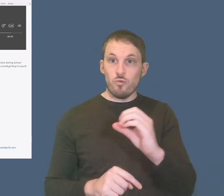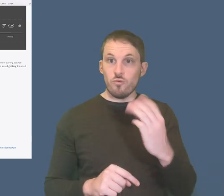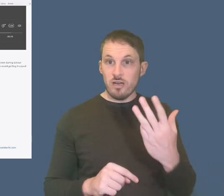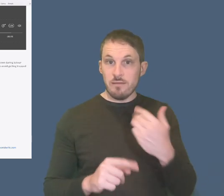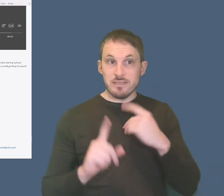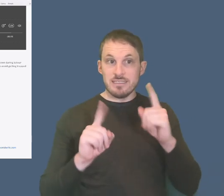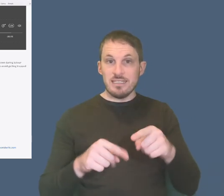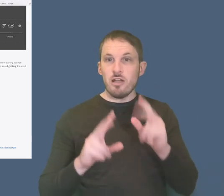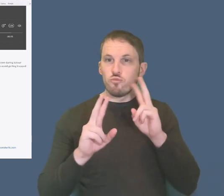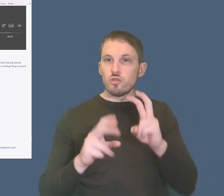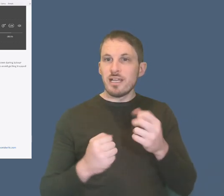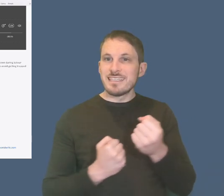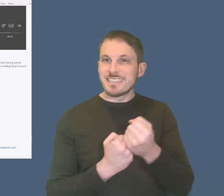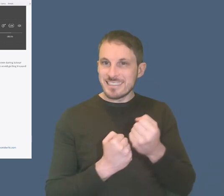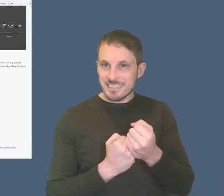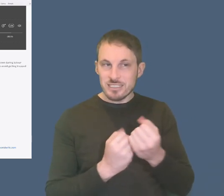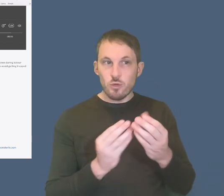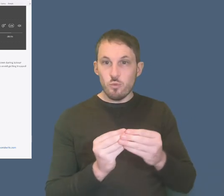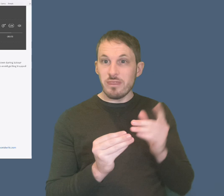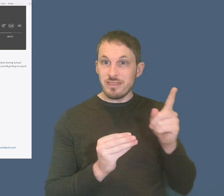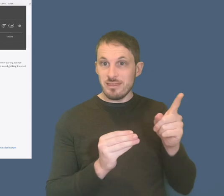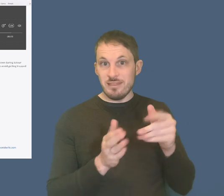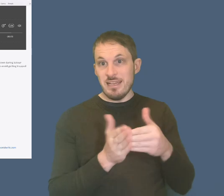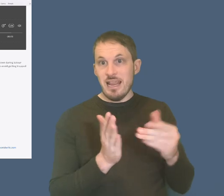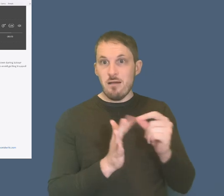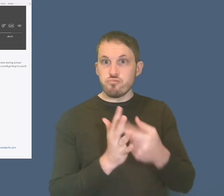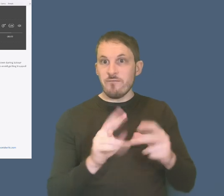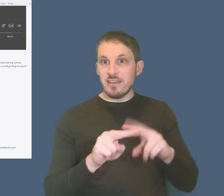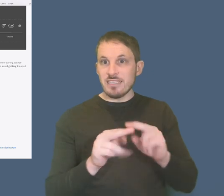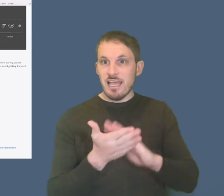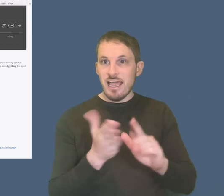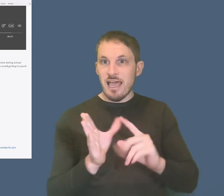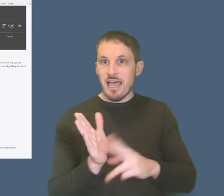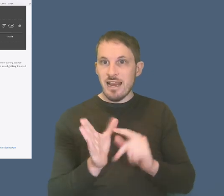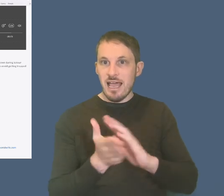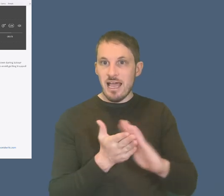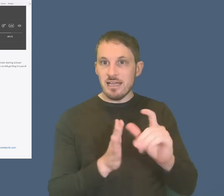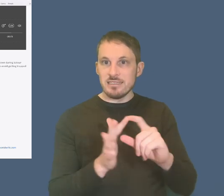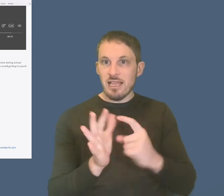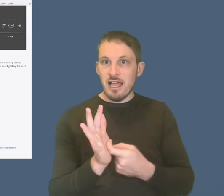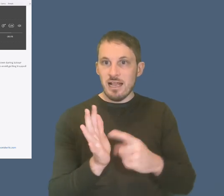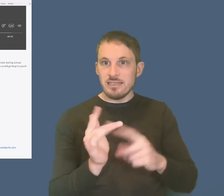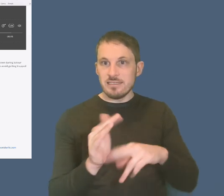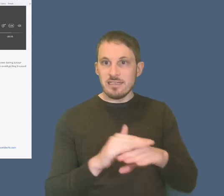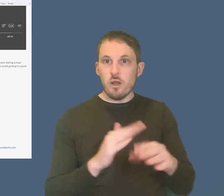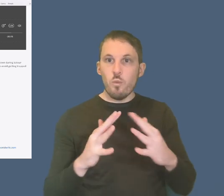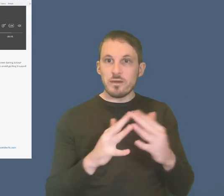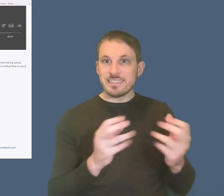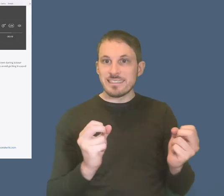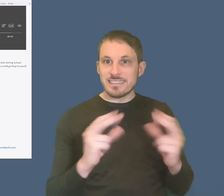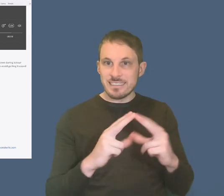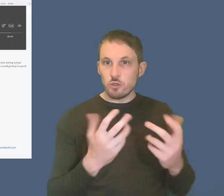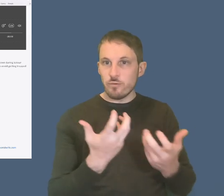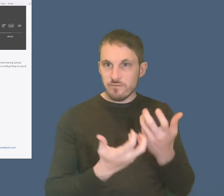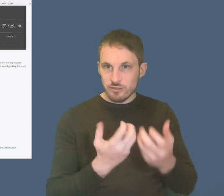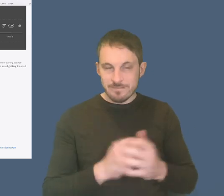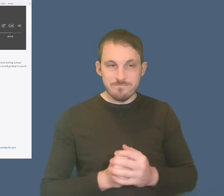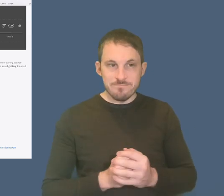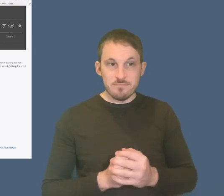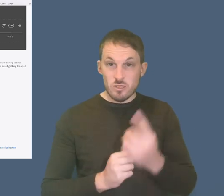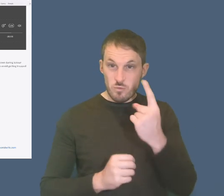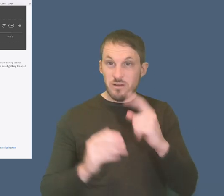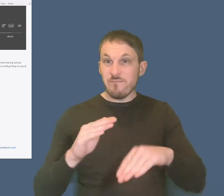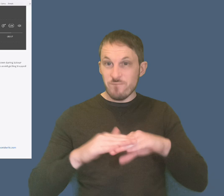started working as a research assistant to the now Professor Hannah Dahlen at Western Sydney University. So for a whole